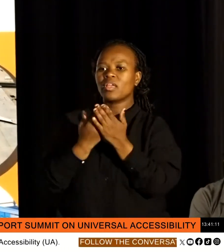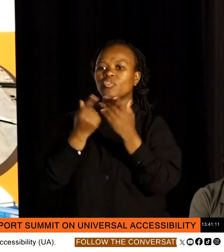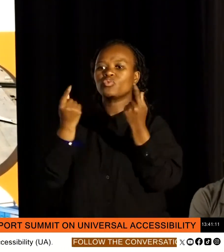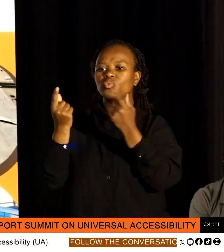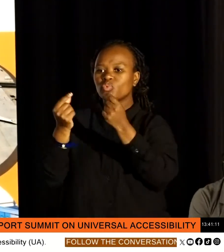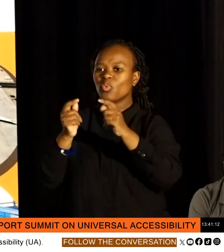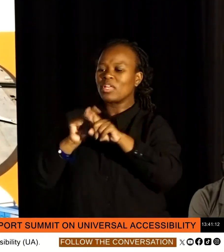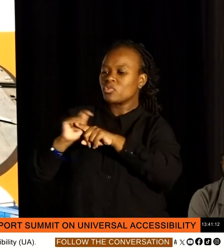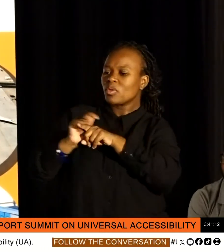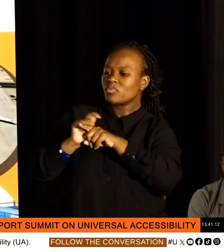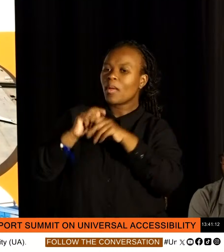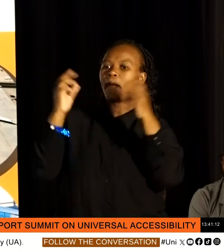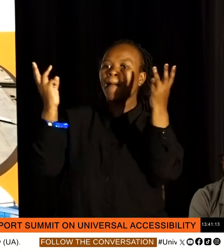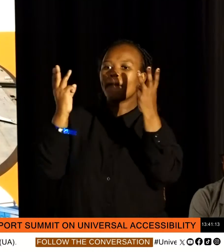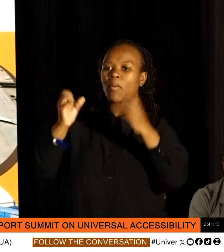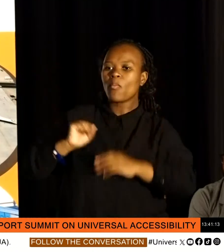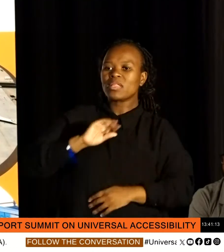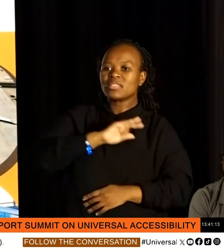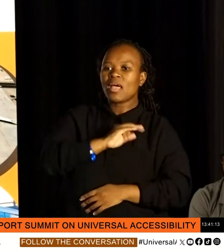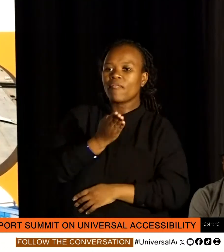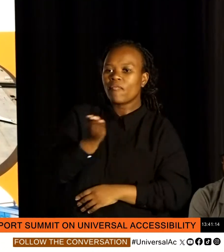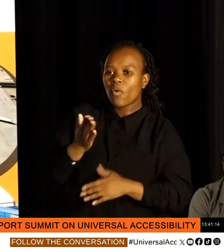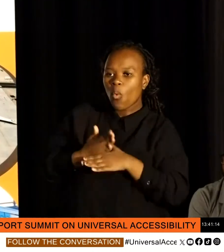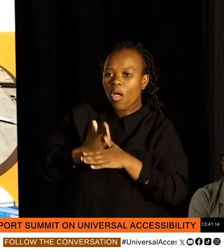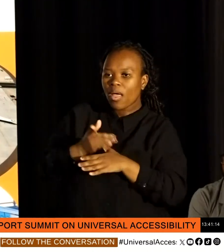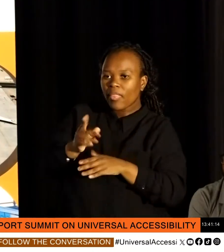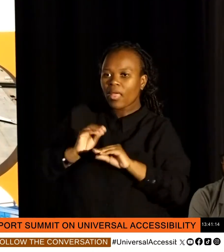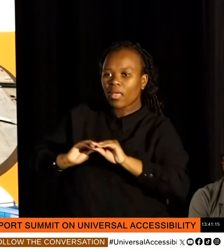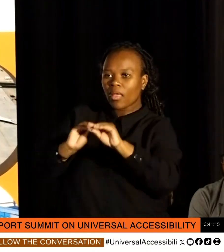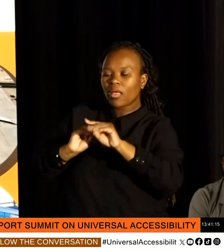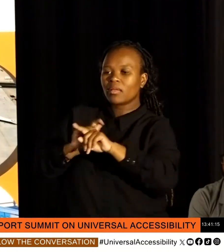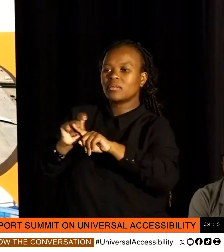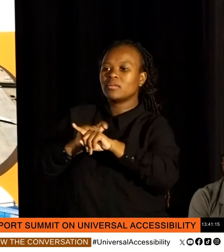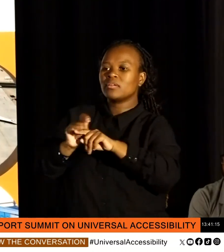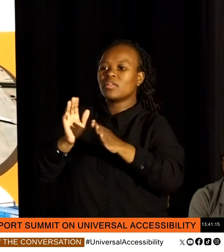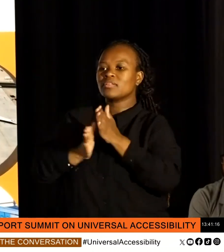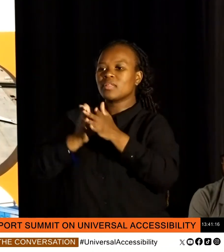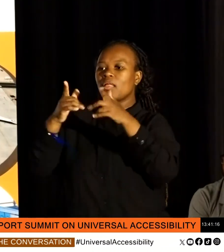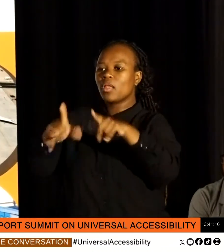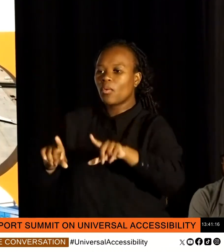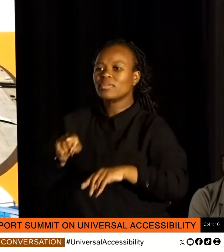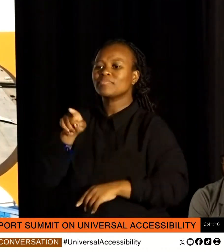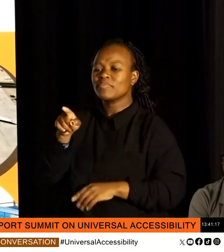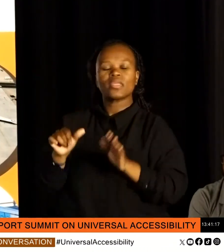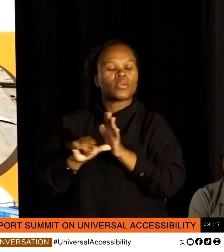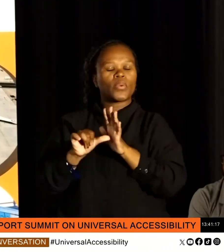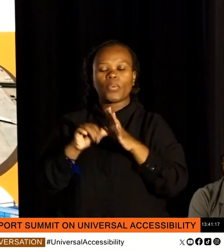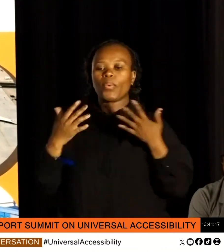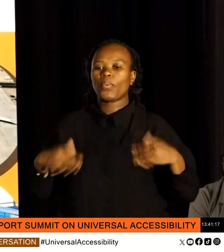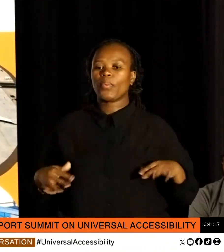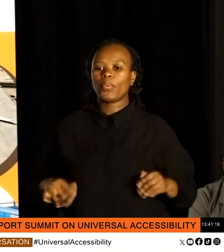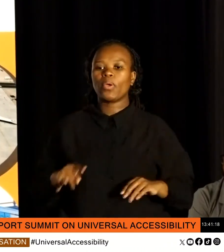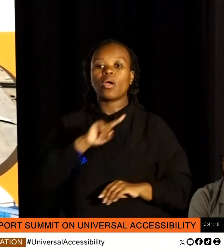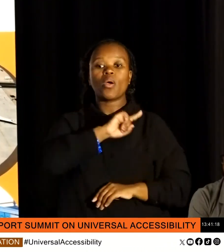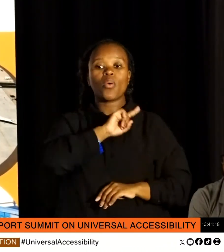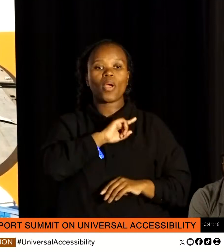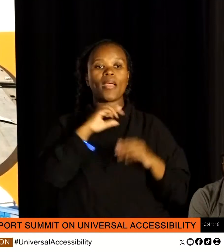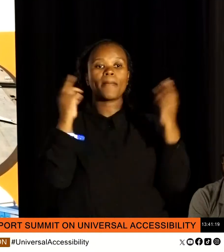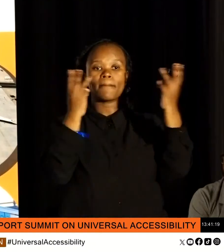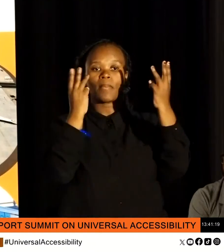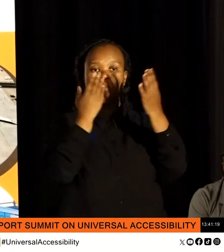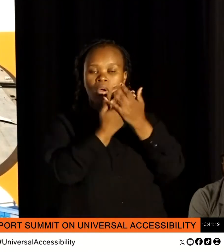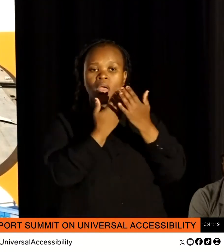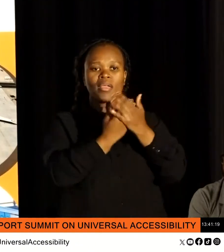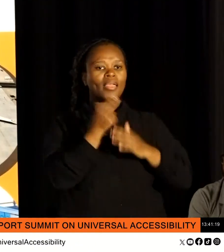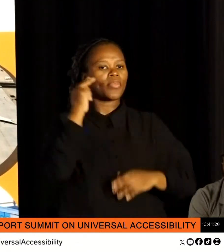in sign language and deaf awareness. Inclusive processes and timely information are vital in order for persons with hearing impairments